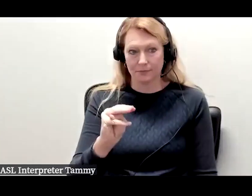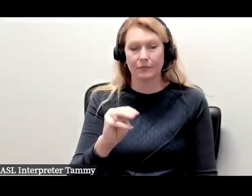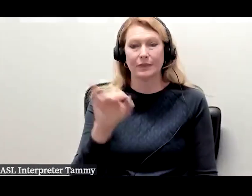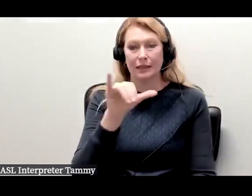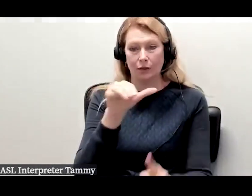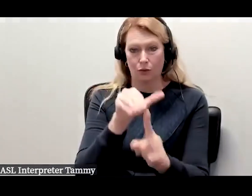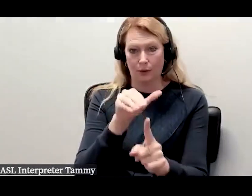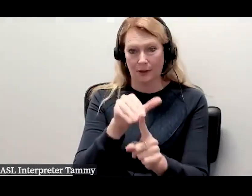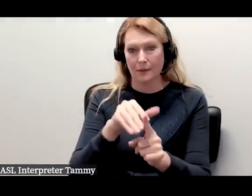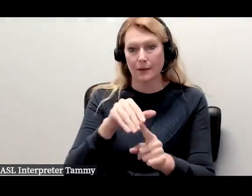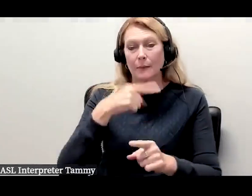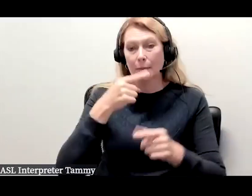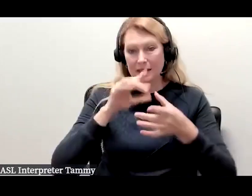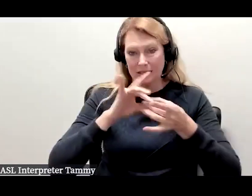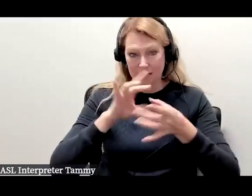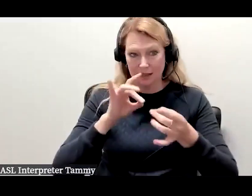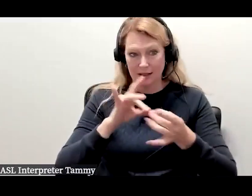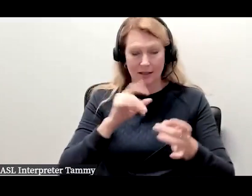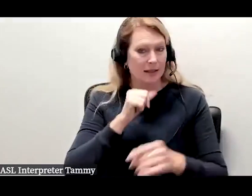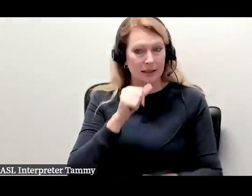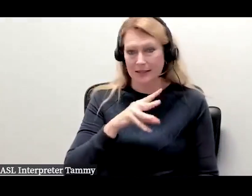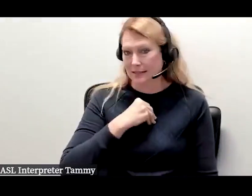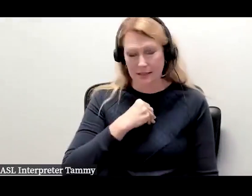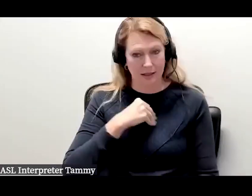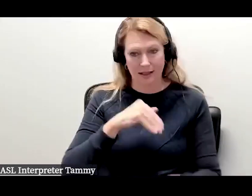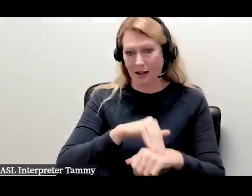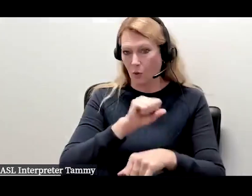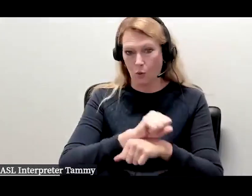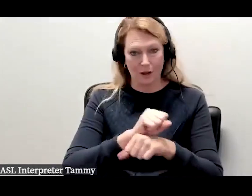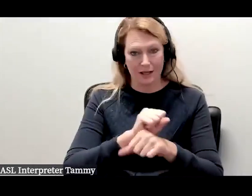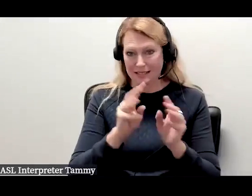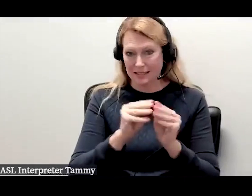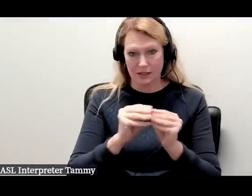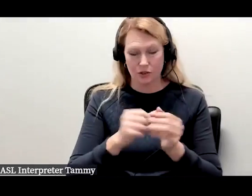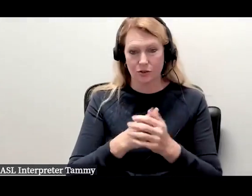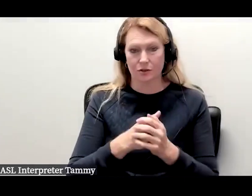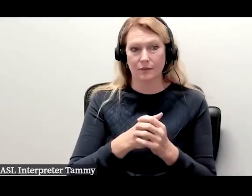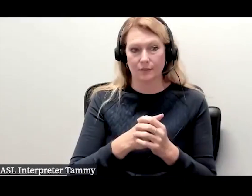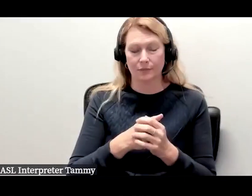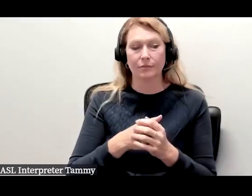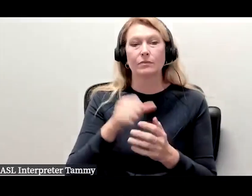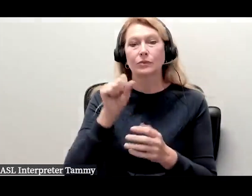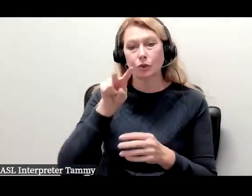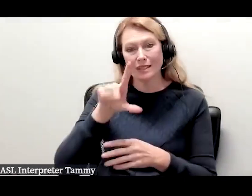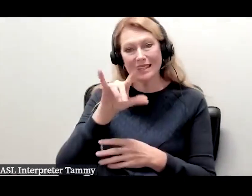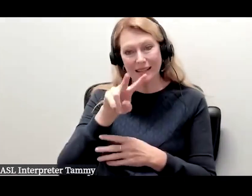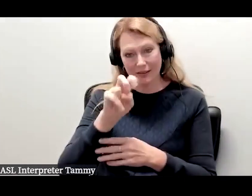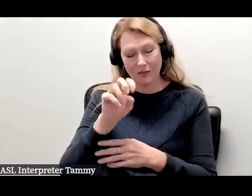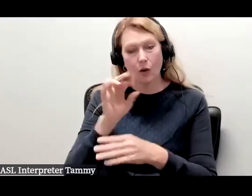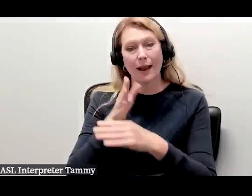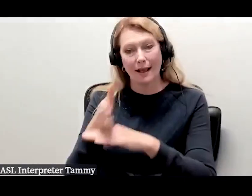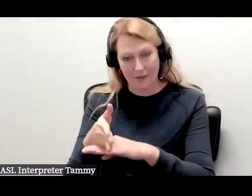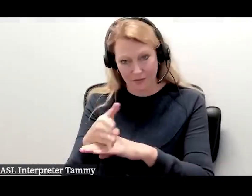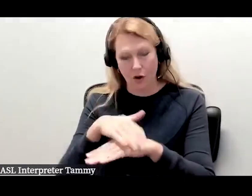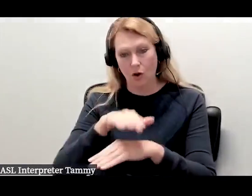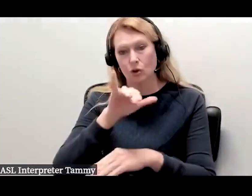reminder, public comment is not accepted at work sessions. The meetings can be viewed live or after the meeting on the city's